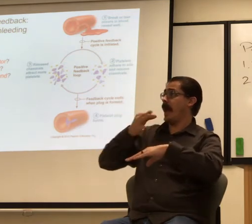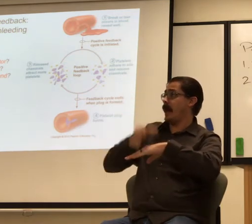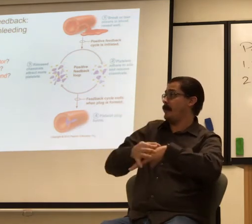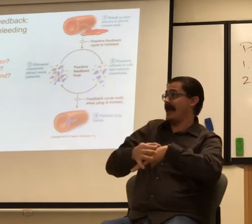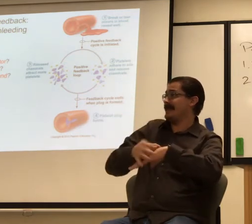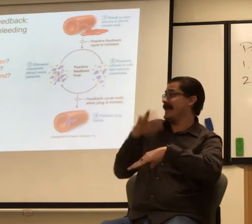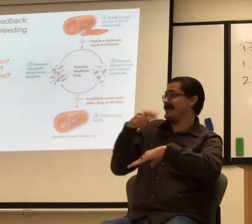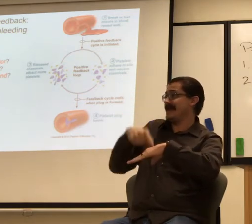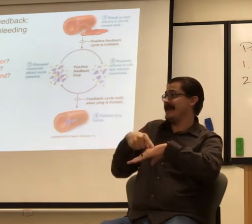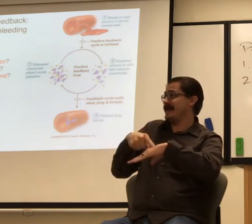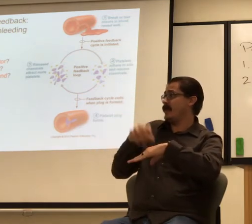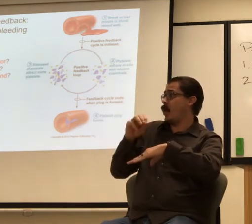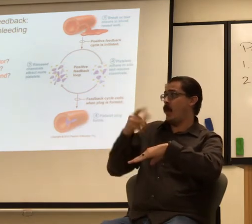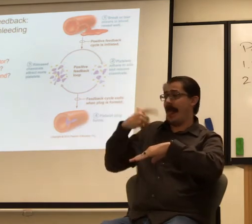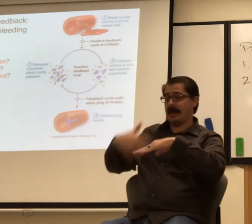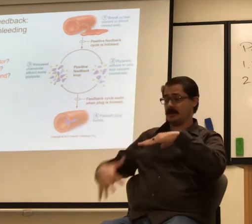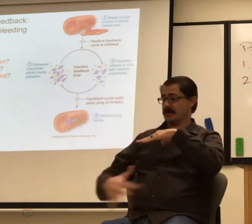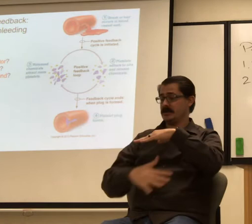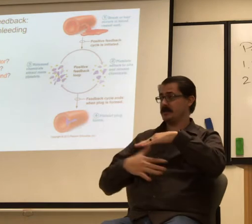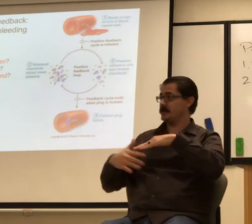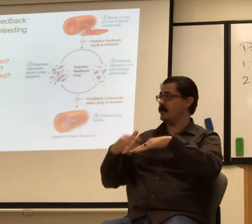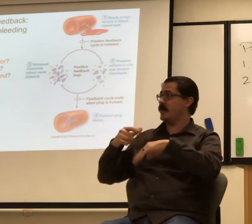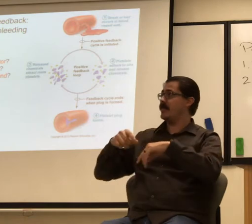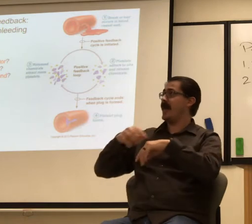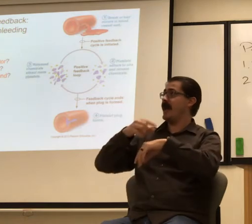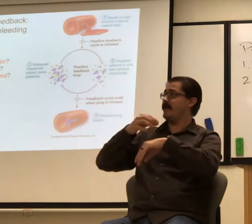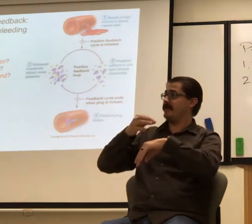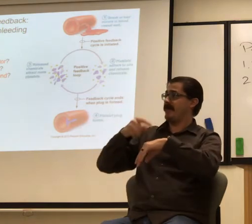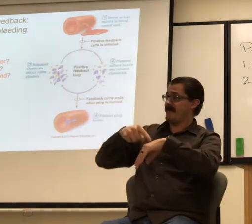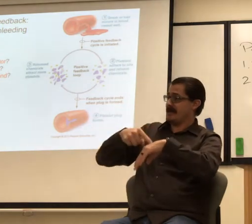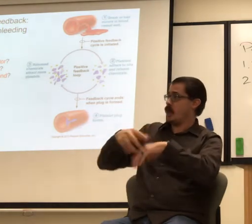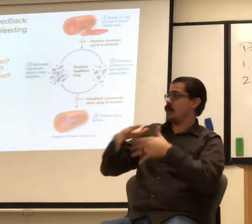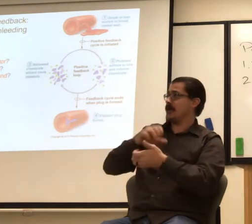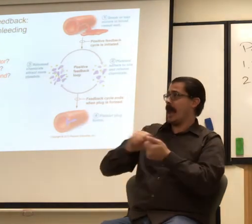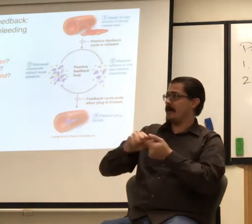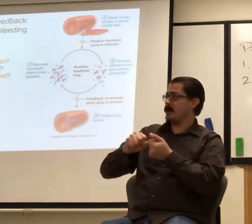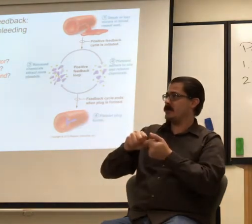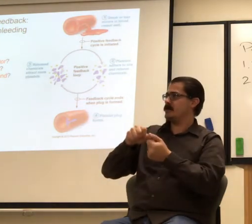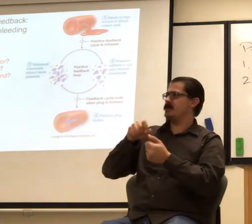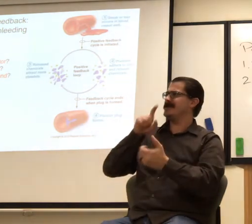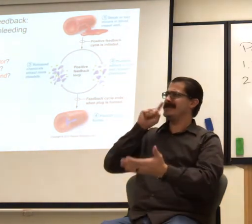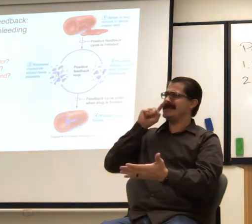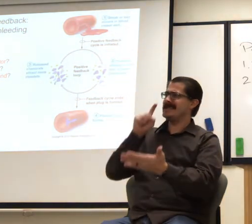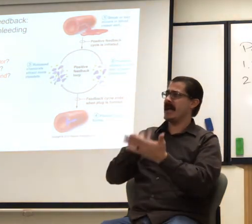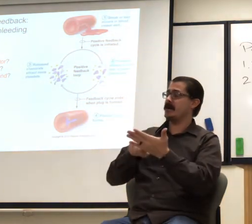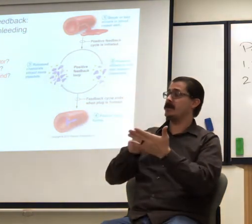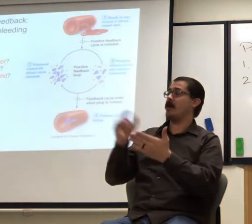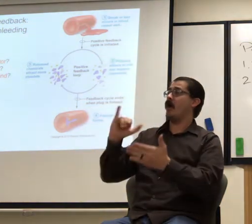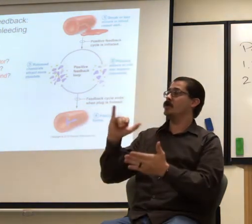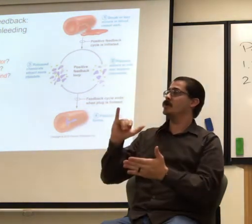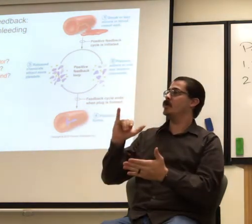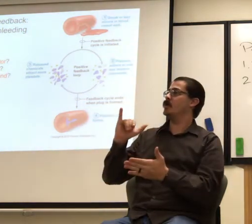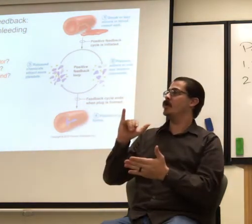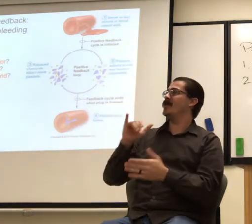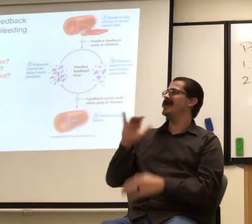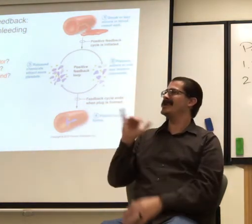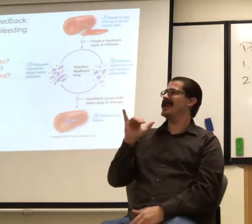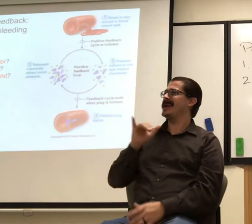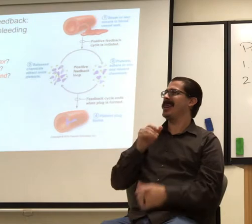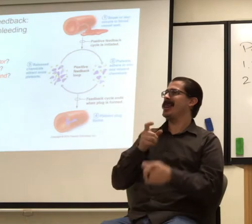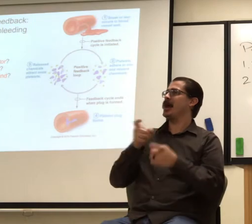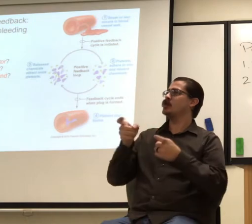Okay. So not only does the vessel damage act as the detector, it also acts as the control